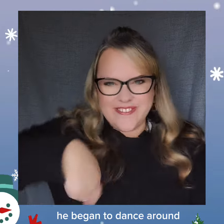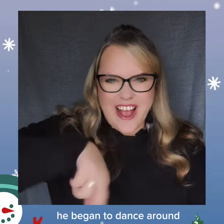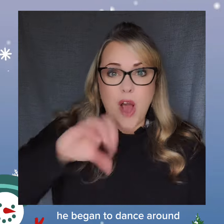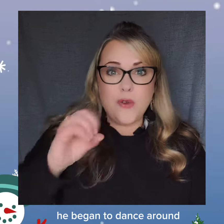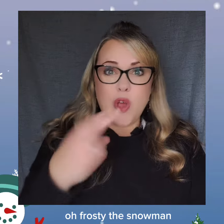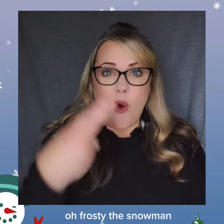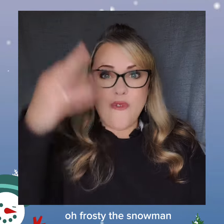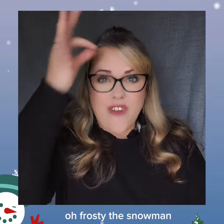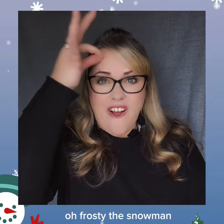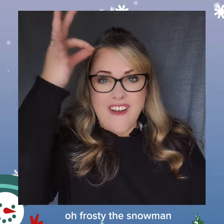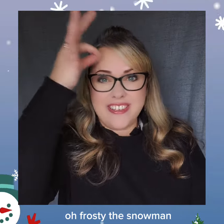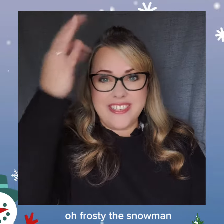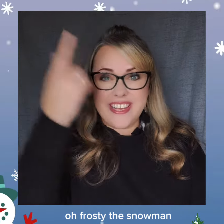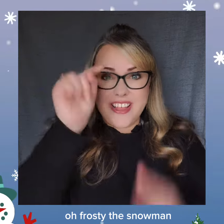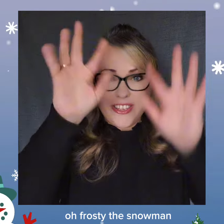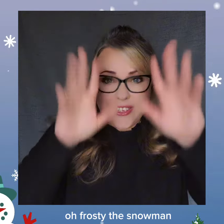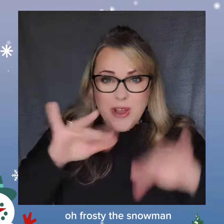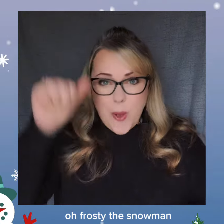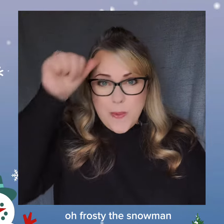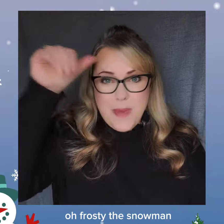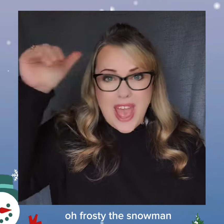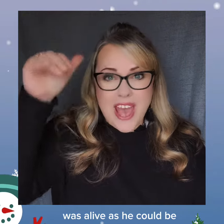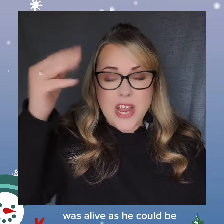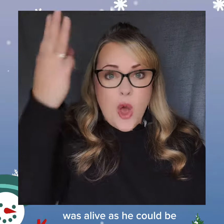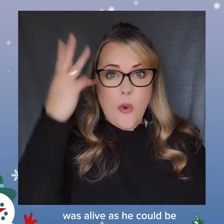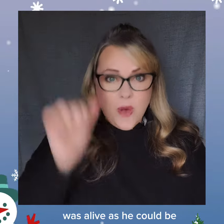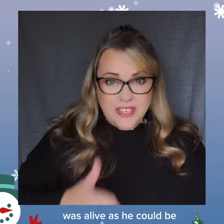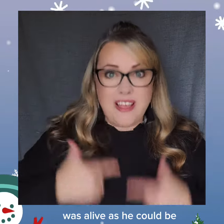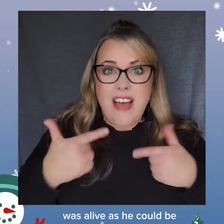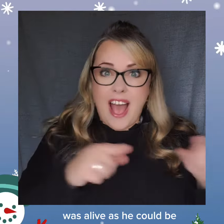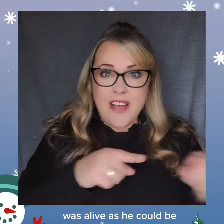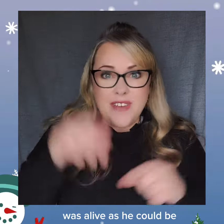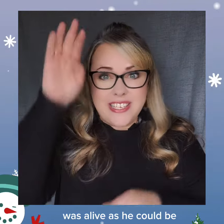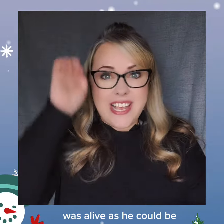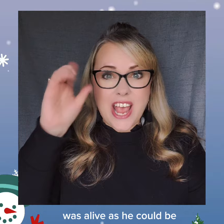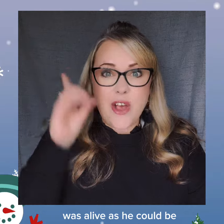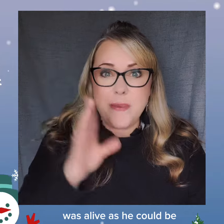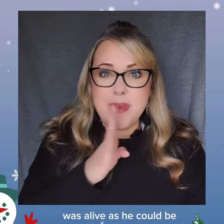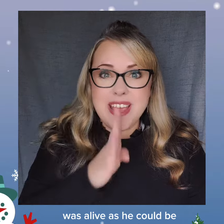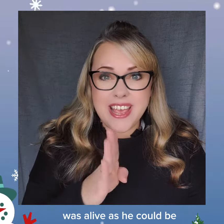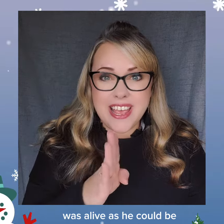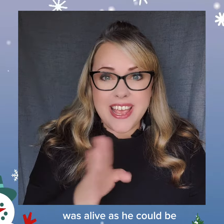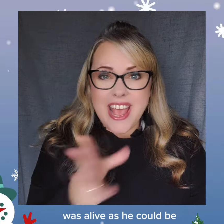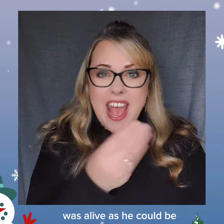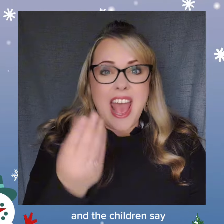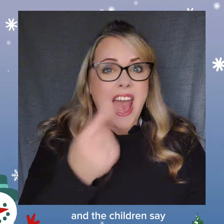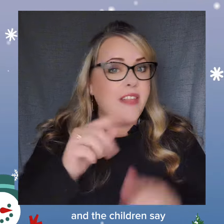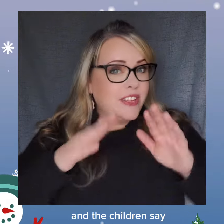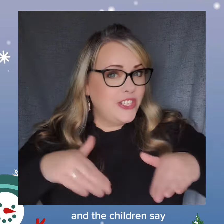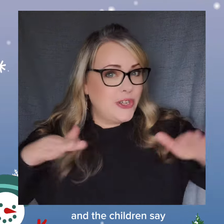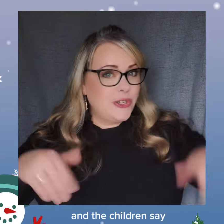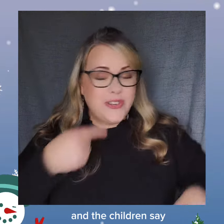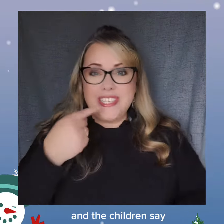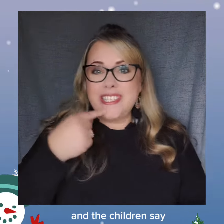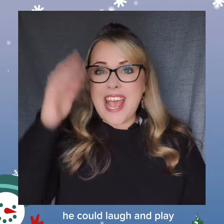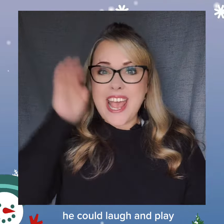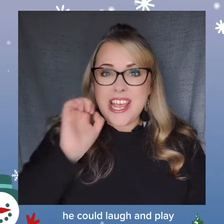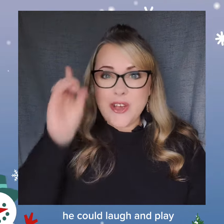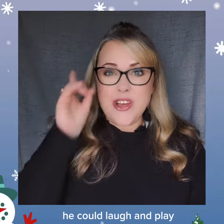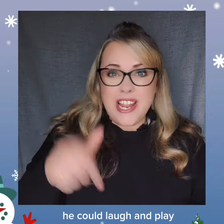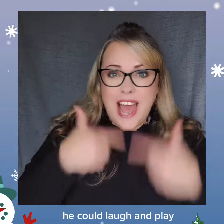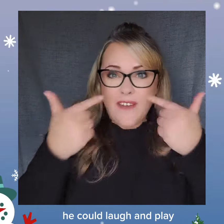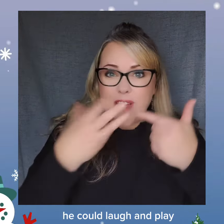dance around Old Frosty the Snowman Was alive as he could be And the children